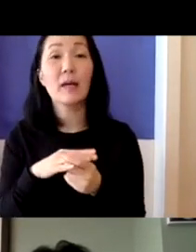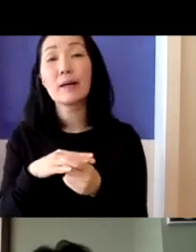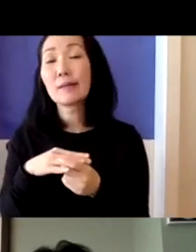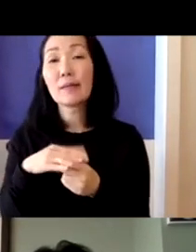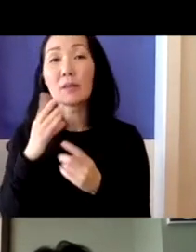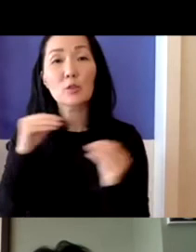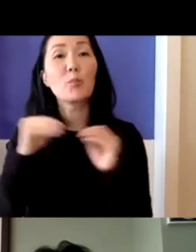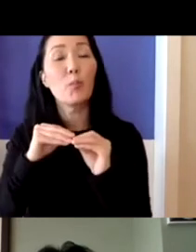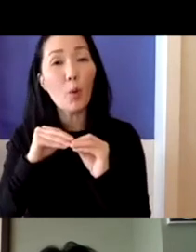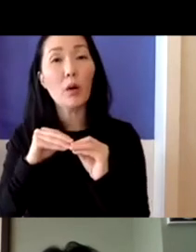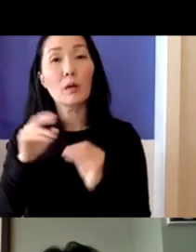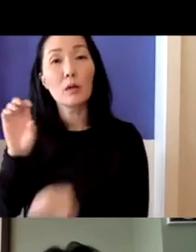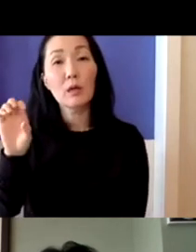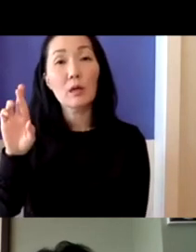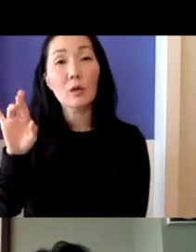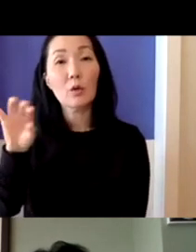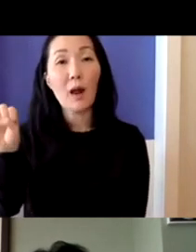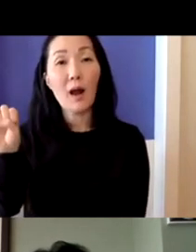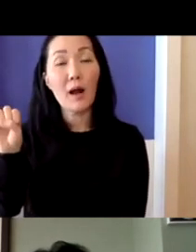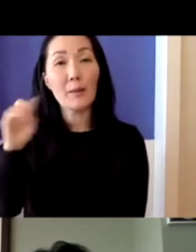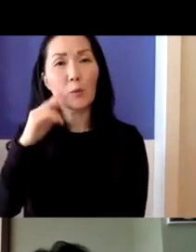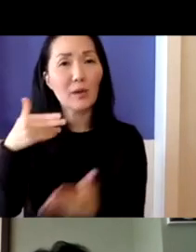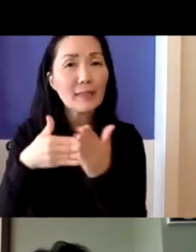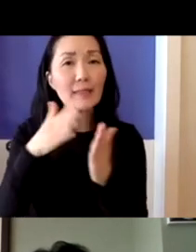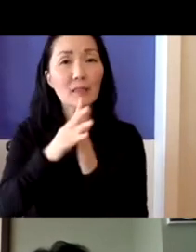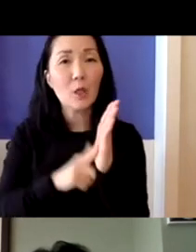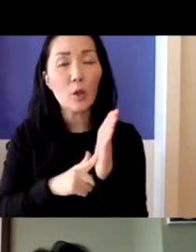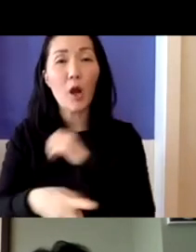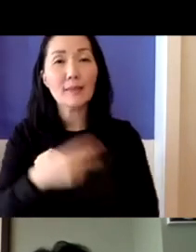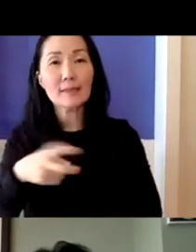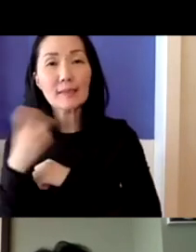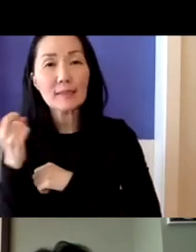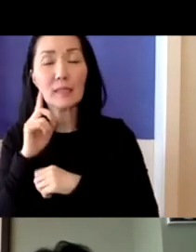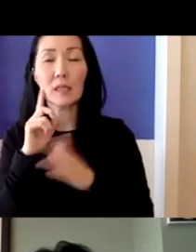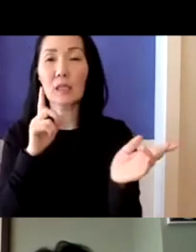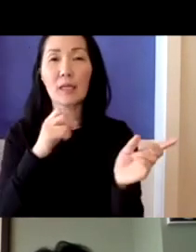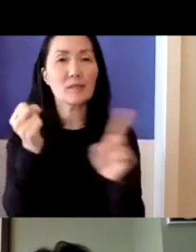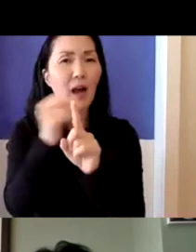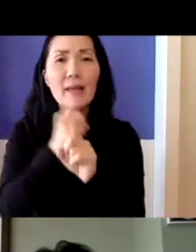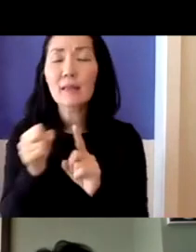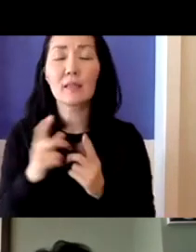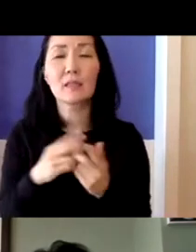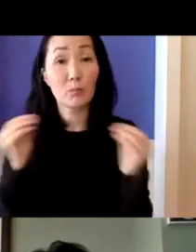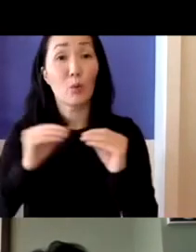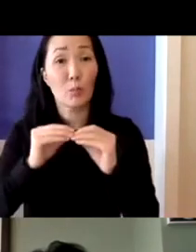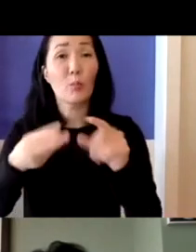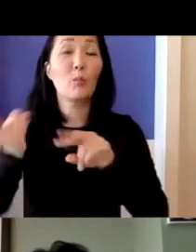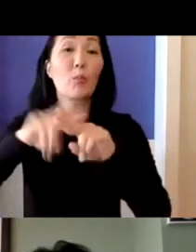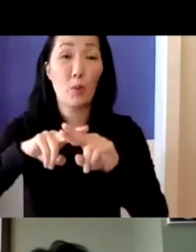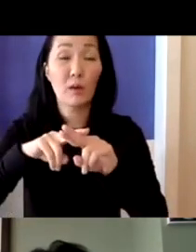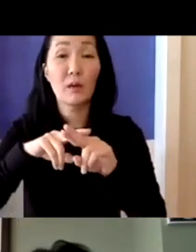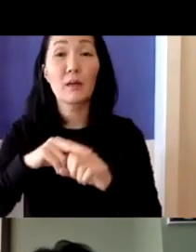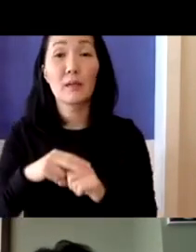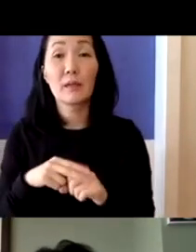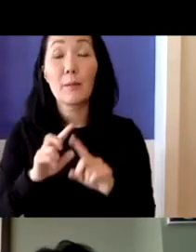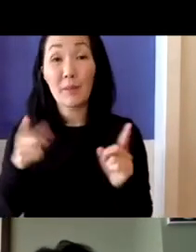because people are truly just more desperate. Like I say, I've been down there for almost 15 years. It's only actually gotten worse. I've never actually felt